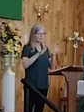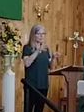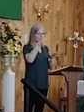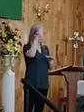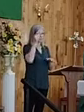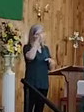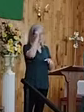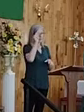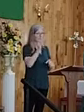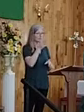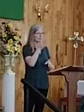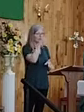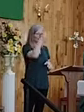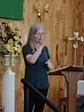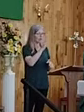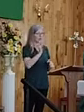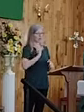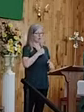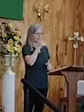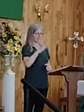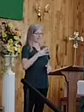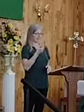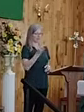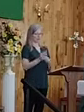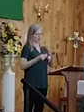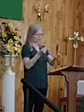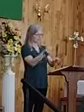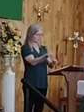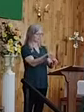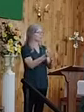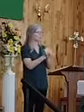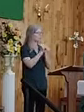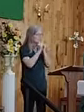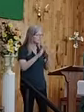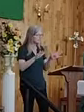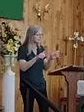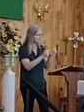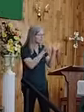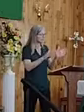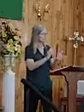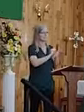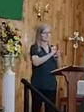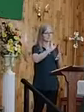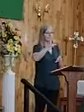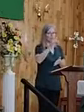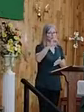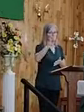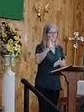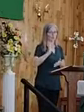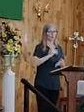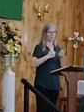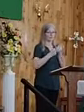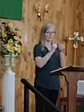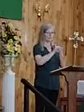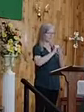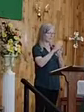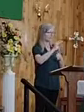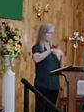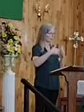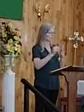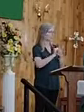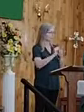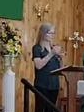Mary, Mother of God and Our Lady of Charity, with the blessed apostles, St. Jude, our patron saint, and all the saints